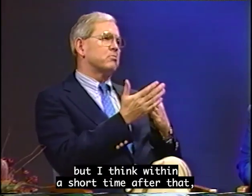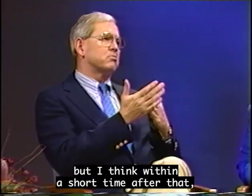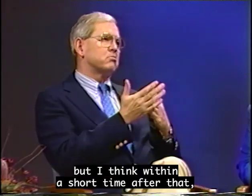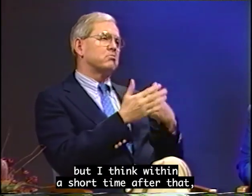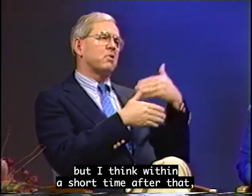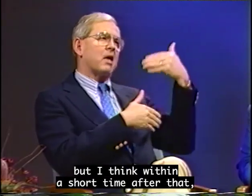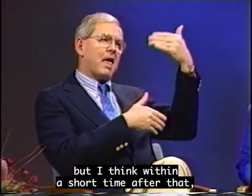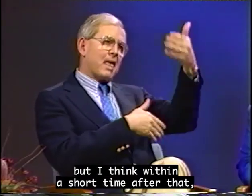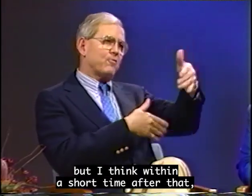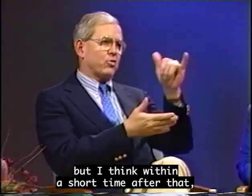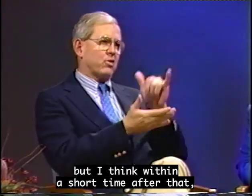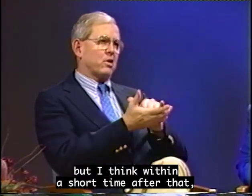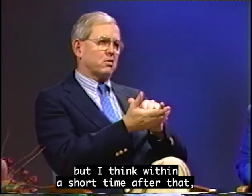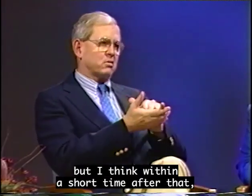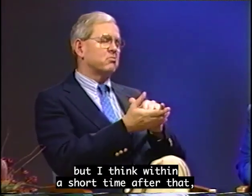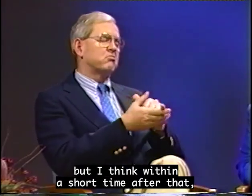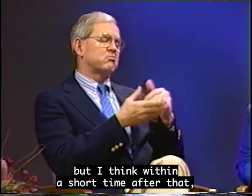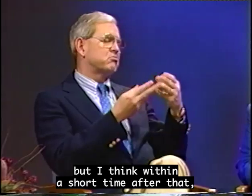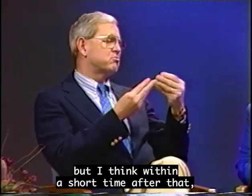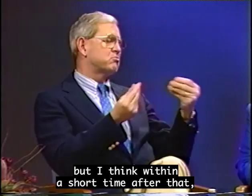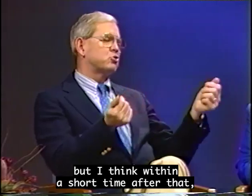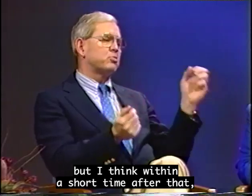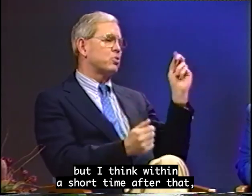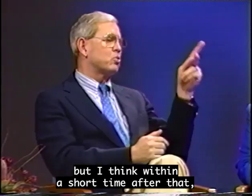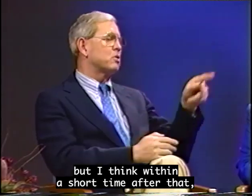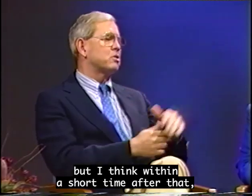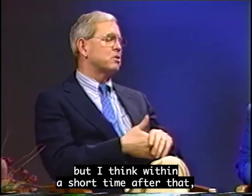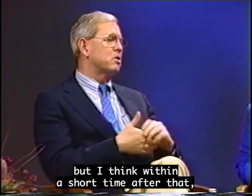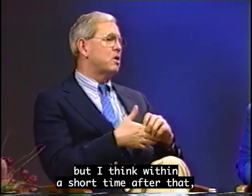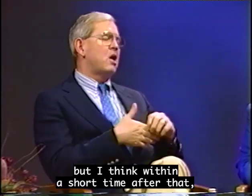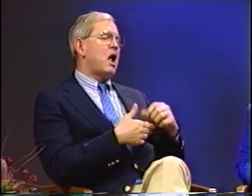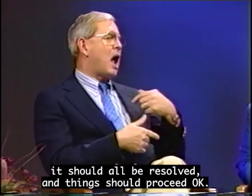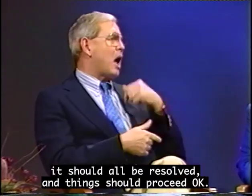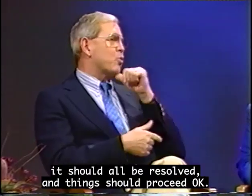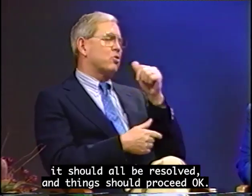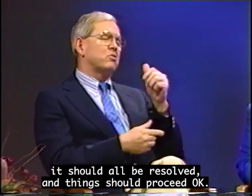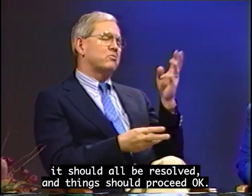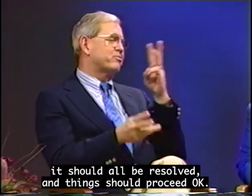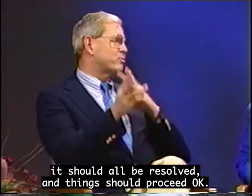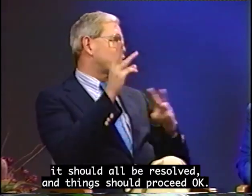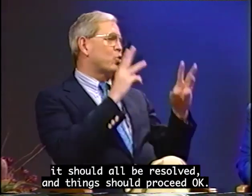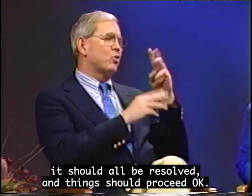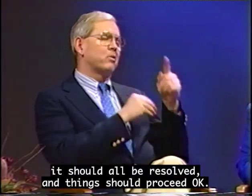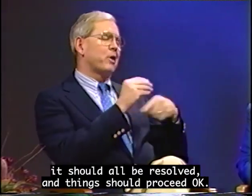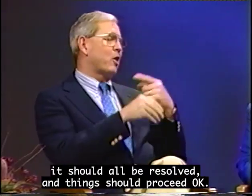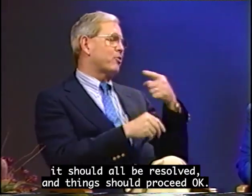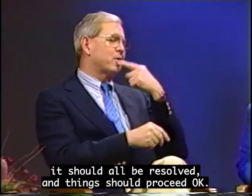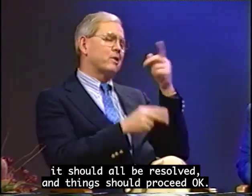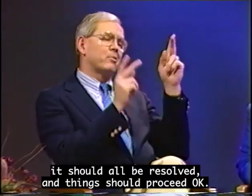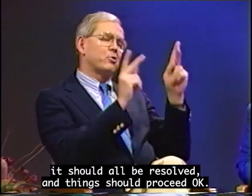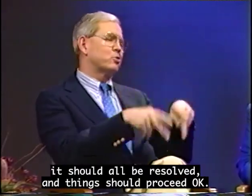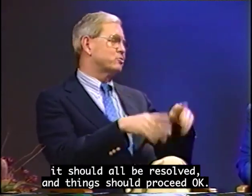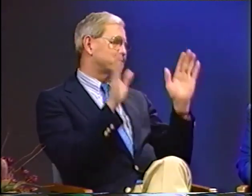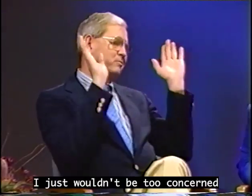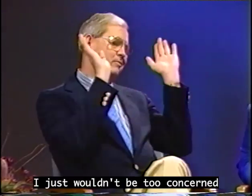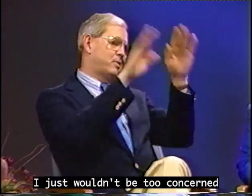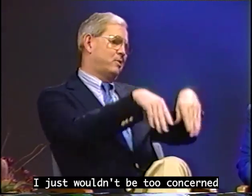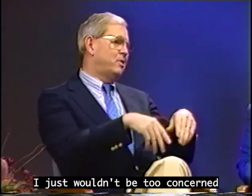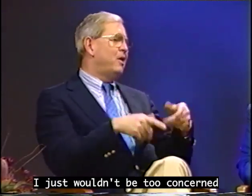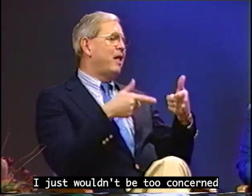But I think within a short time after that, it should all be resolved and things should proceed okay. And I just wouldn't